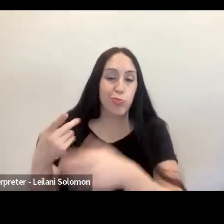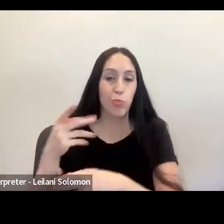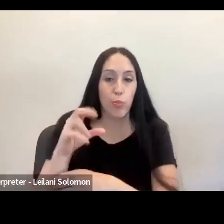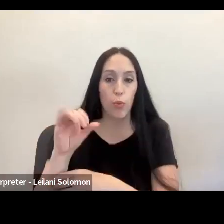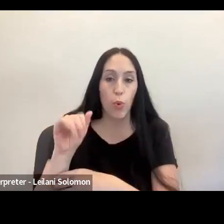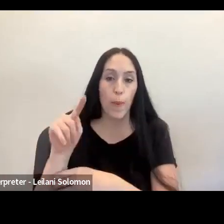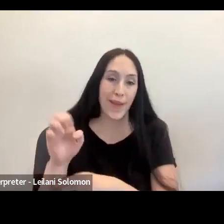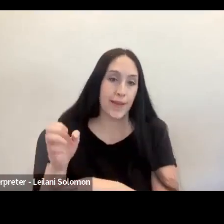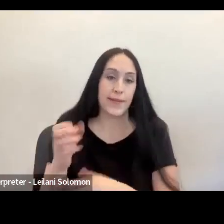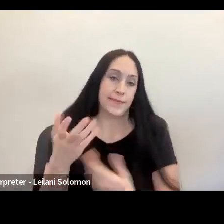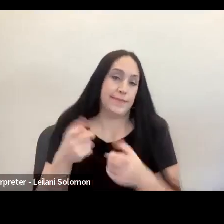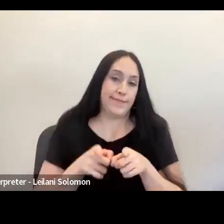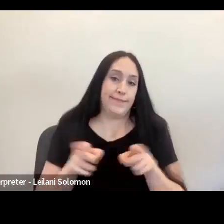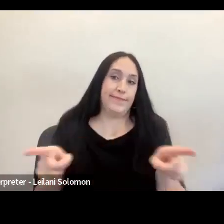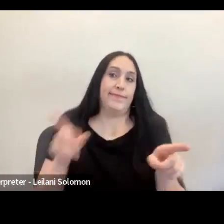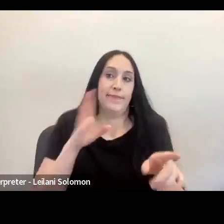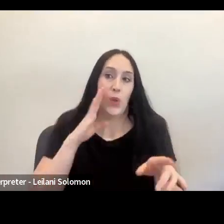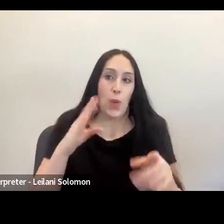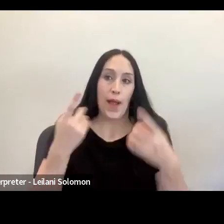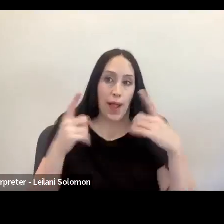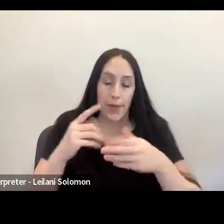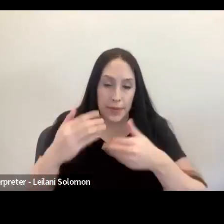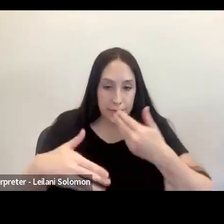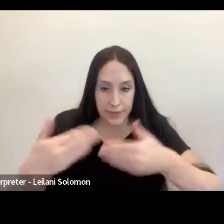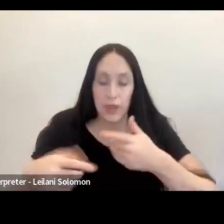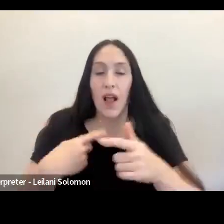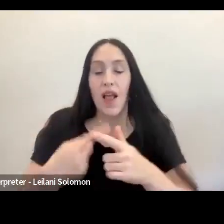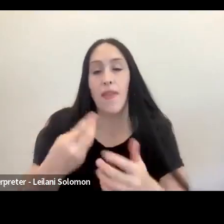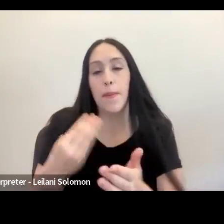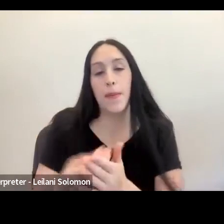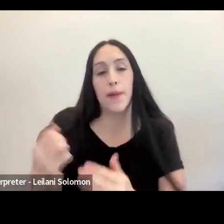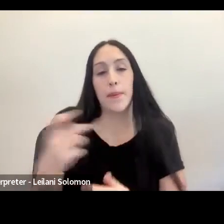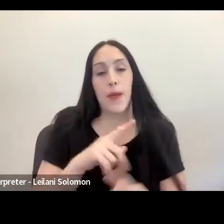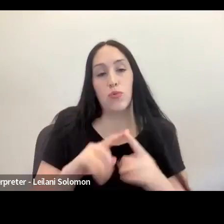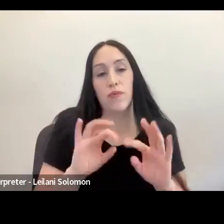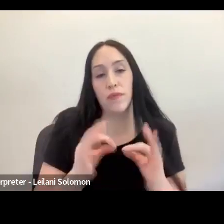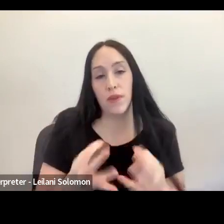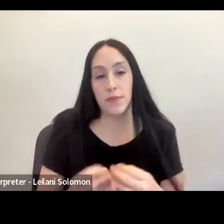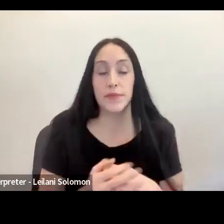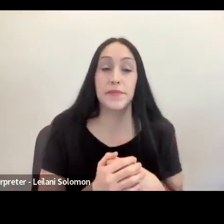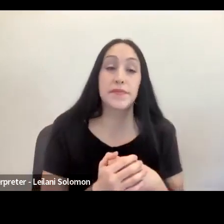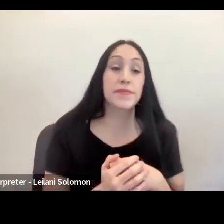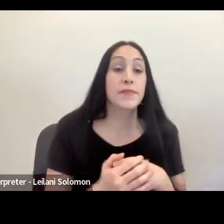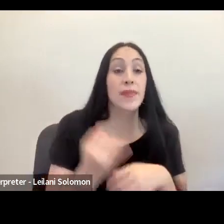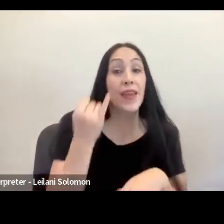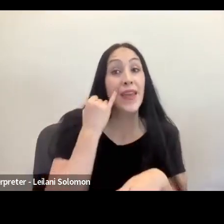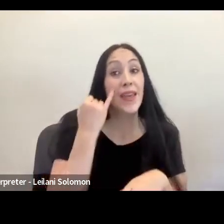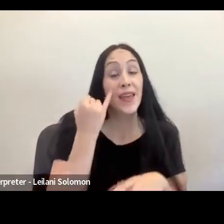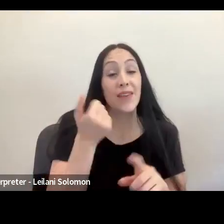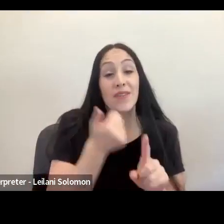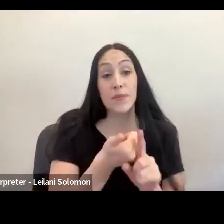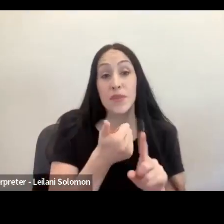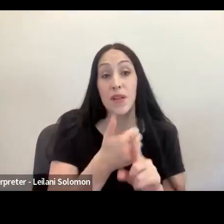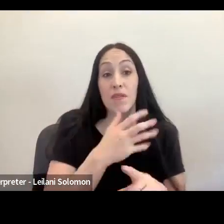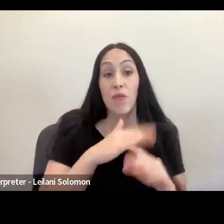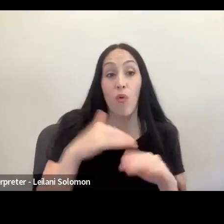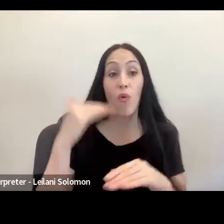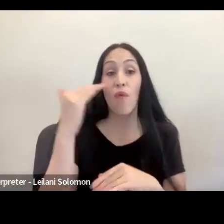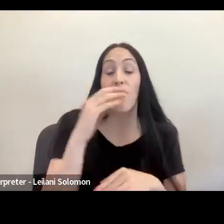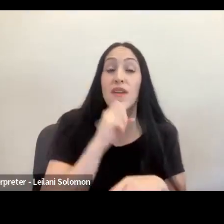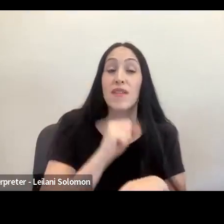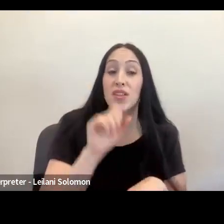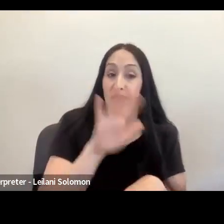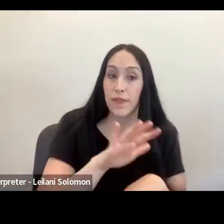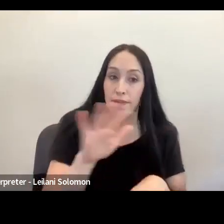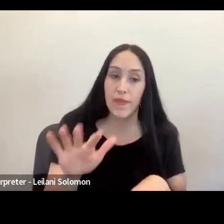family. If they're over the age of 55, their state may be subject to Medicaid recovery. So that's something